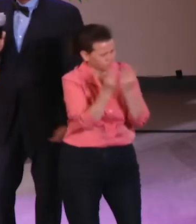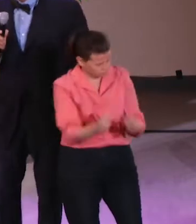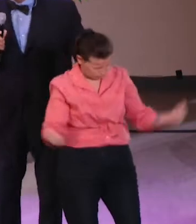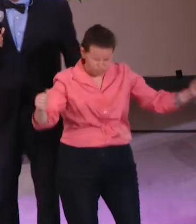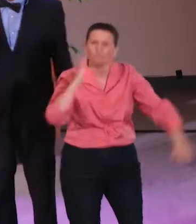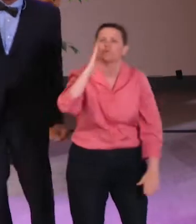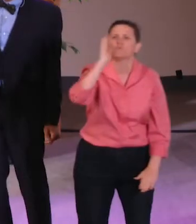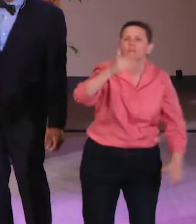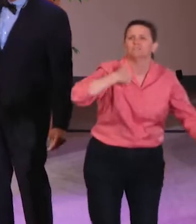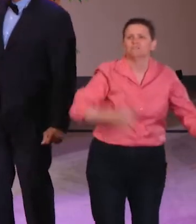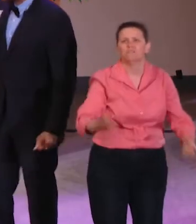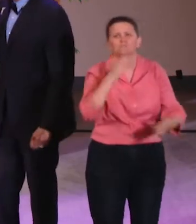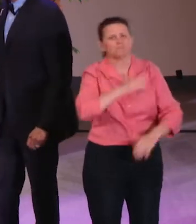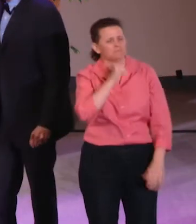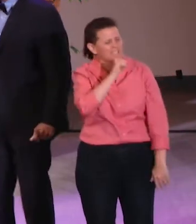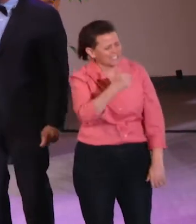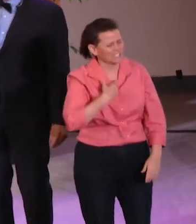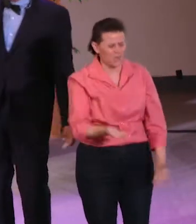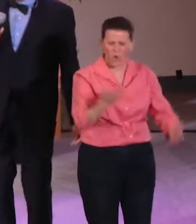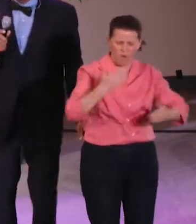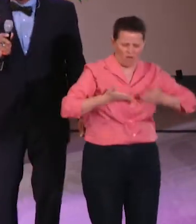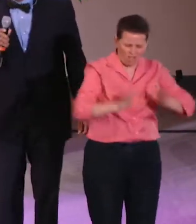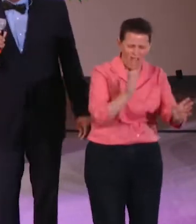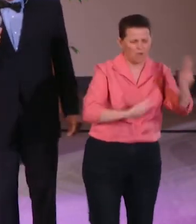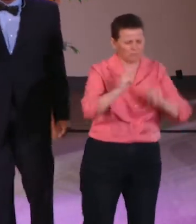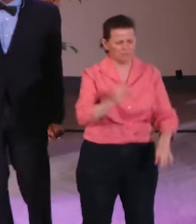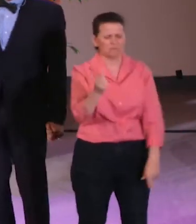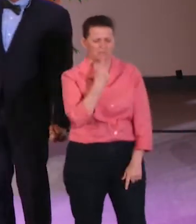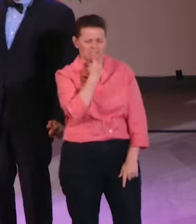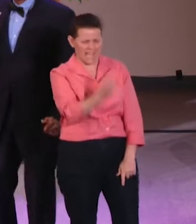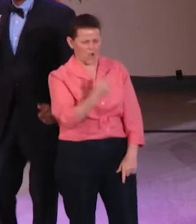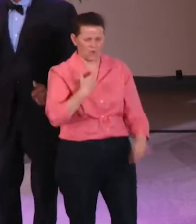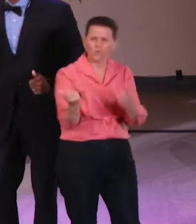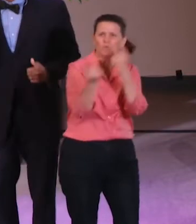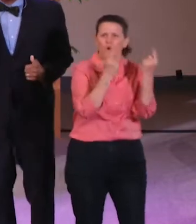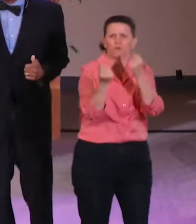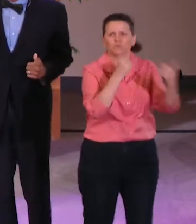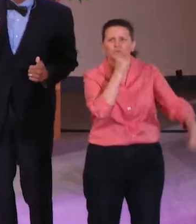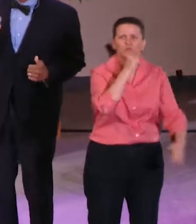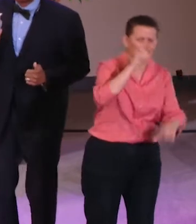don't let them tell you what you cannot do, just because it's never been done.